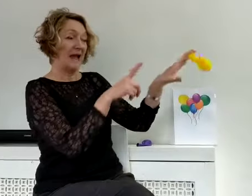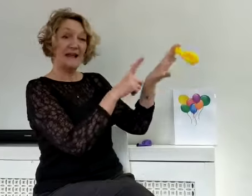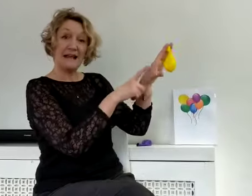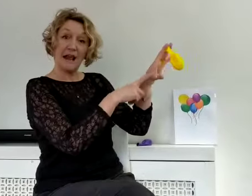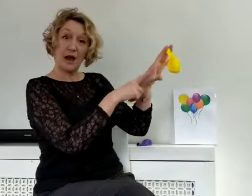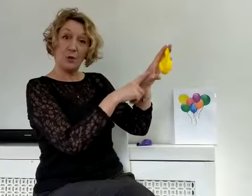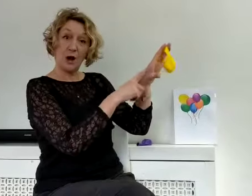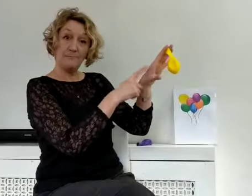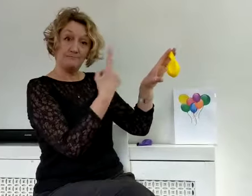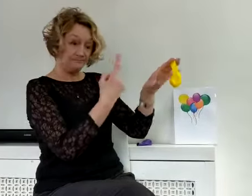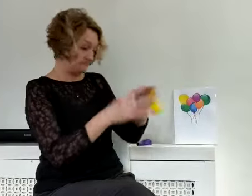Yellow one